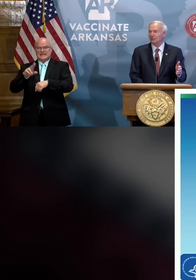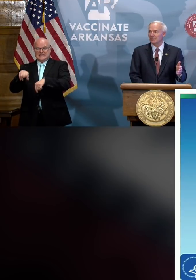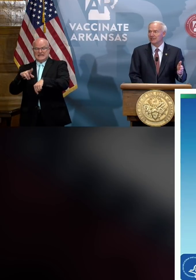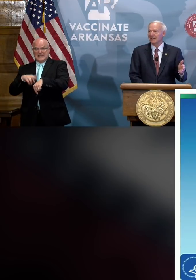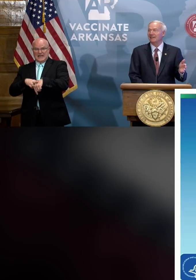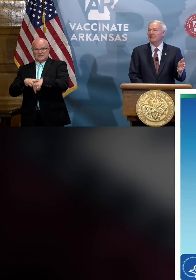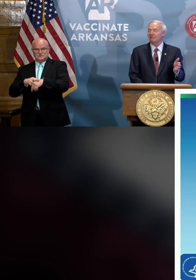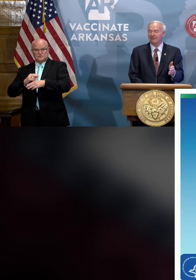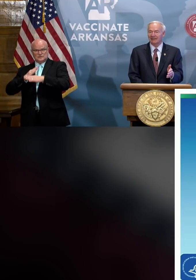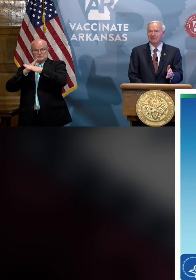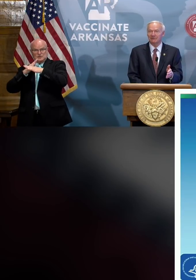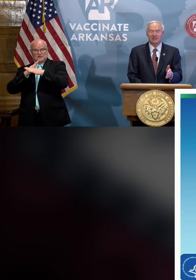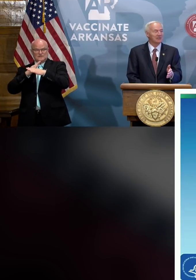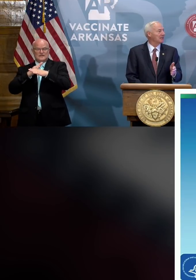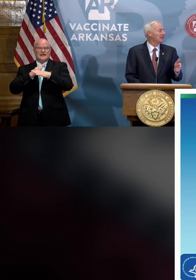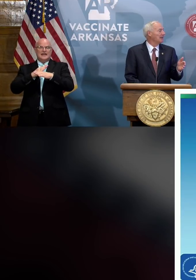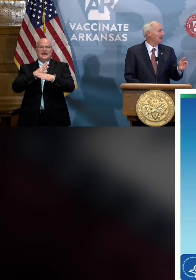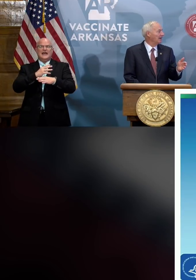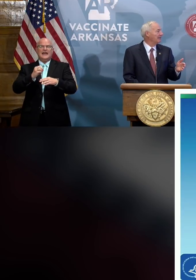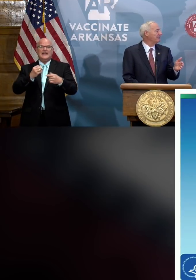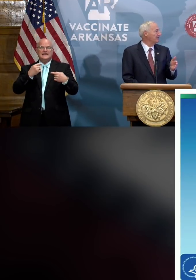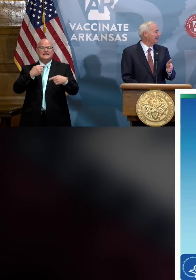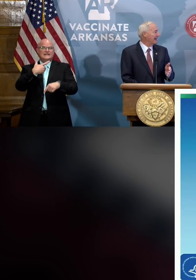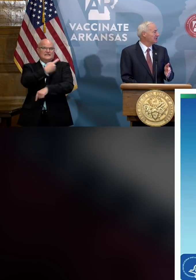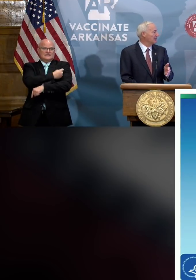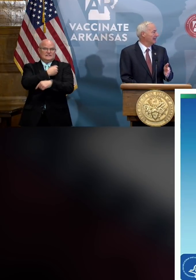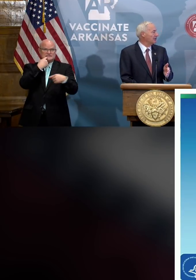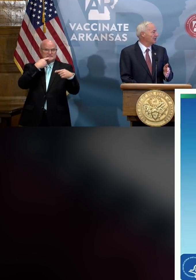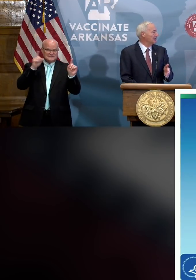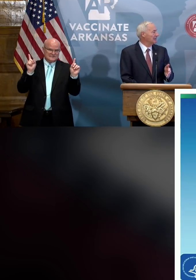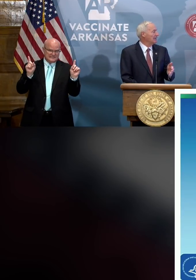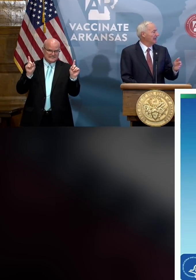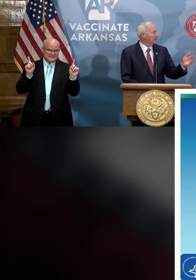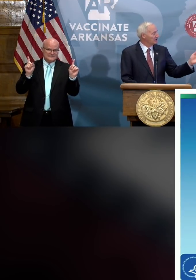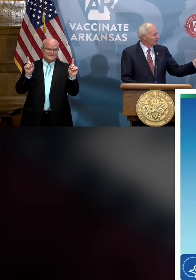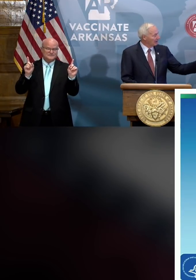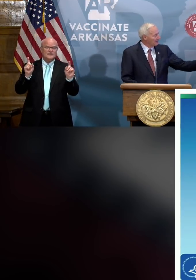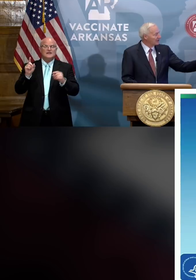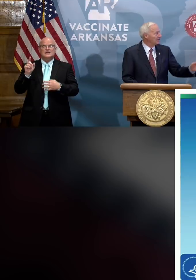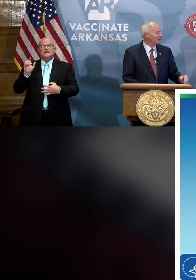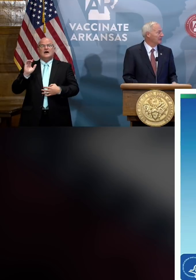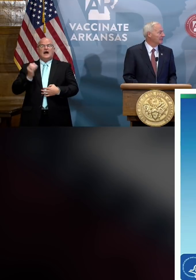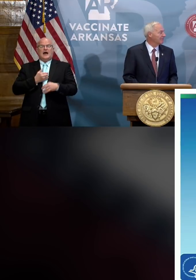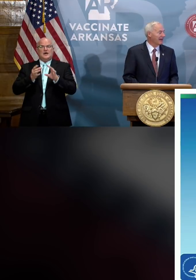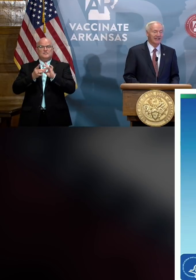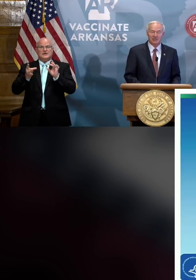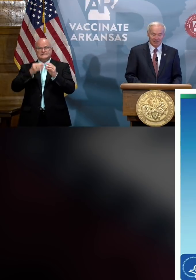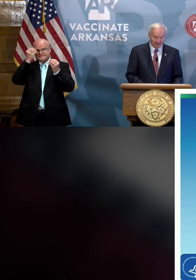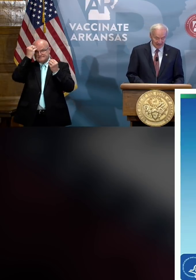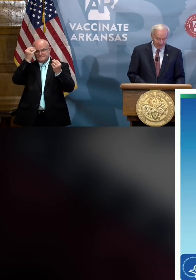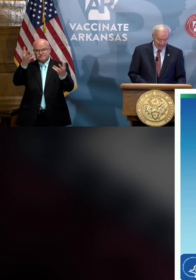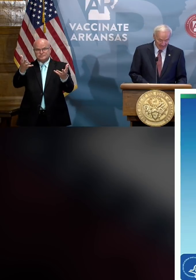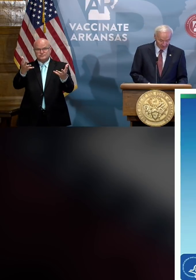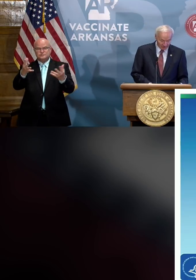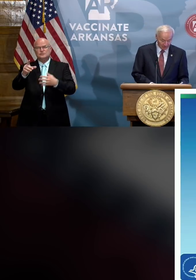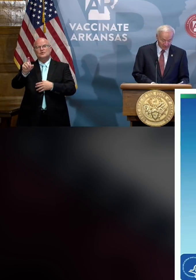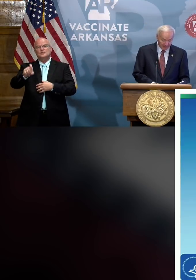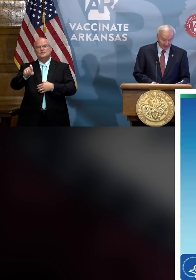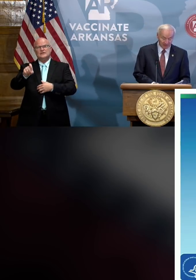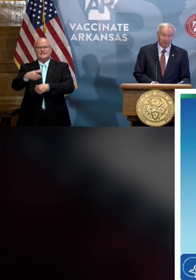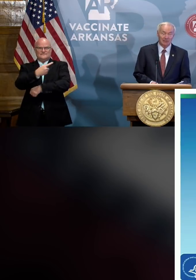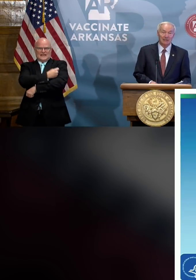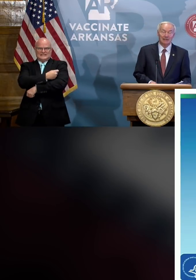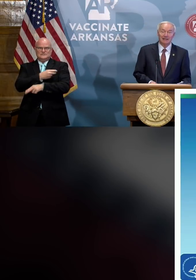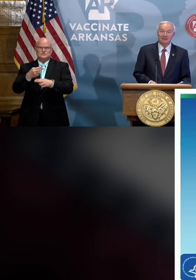natural immunity and the effectiveness of the vaccination. And so our message is get vaccinated as soon